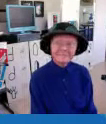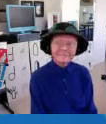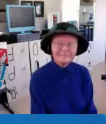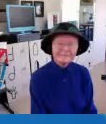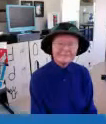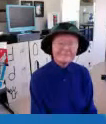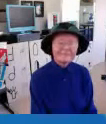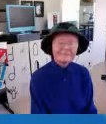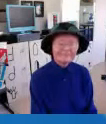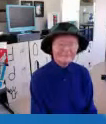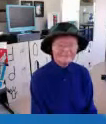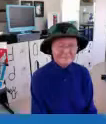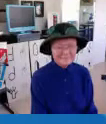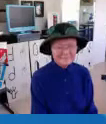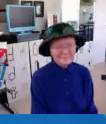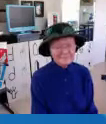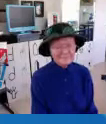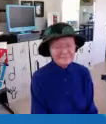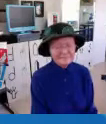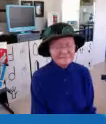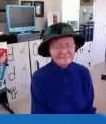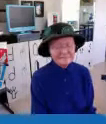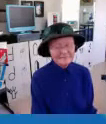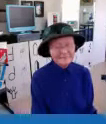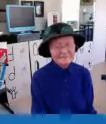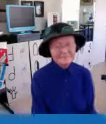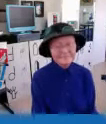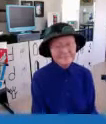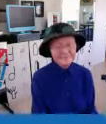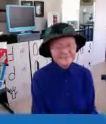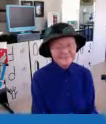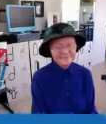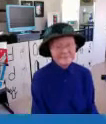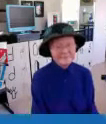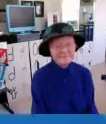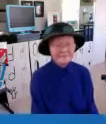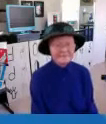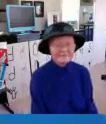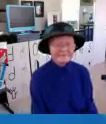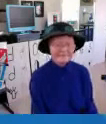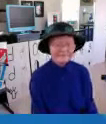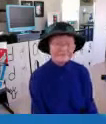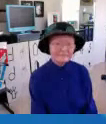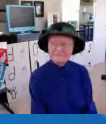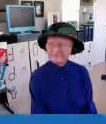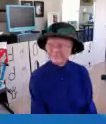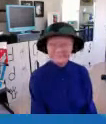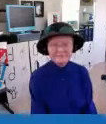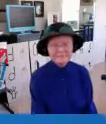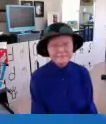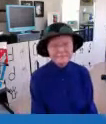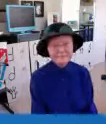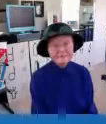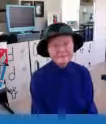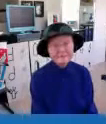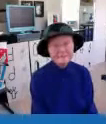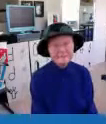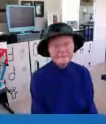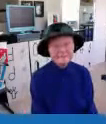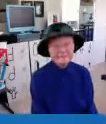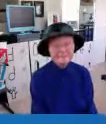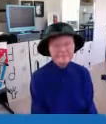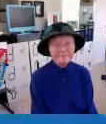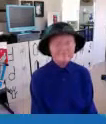stages. And the first part of it is what you can see when you export.